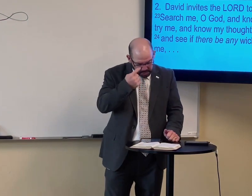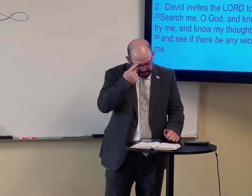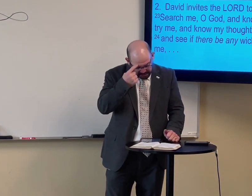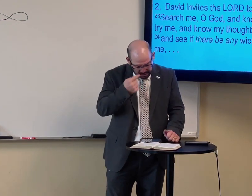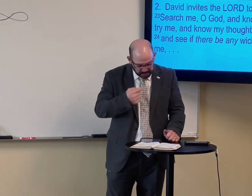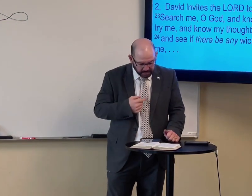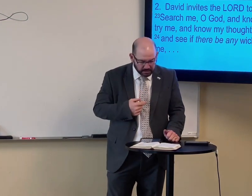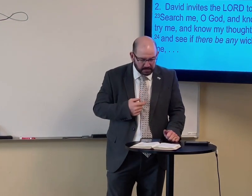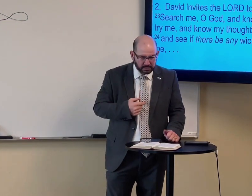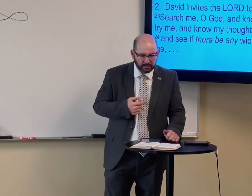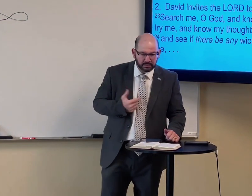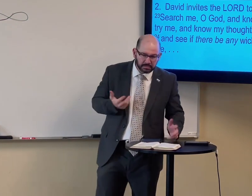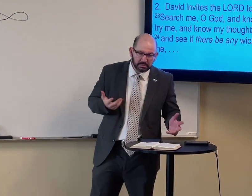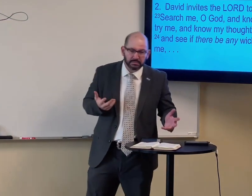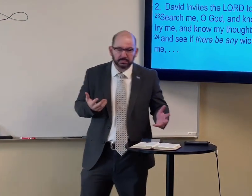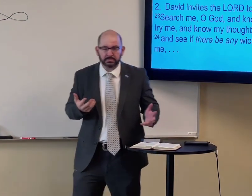sometimes we think,